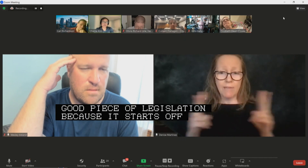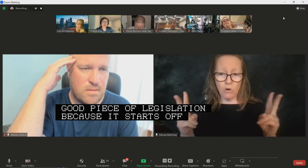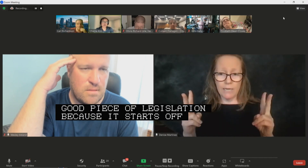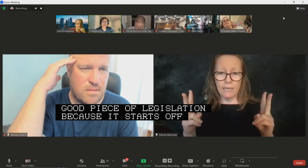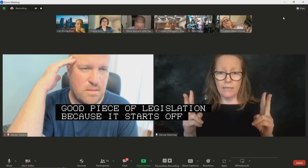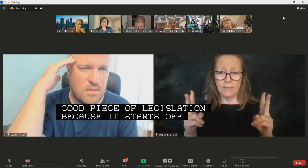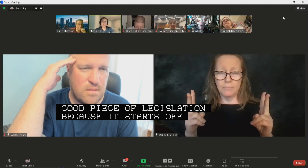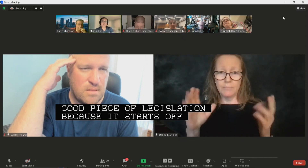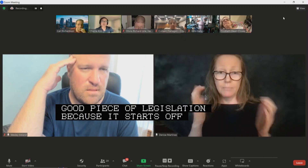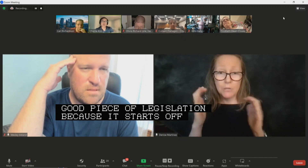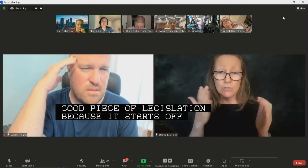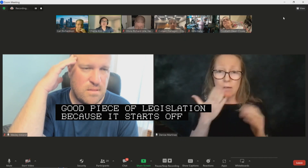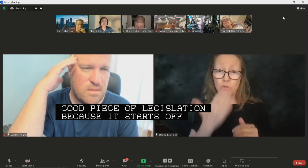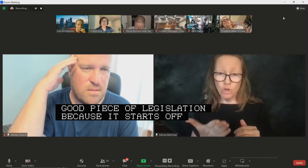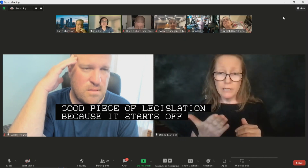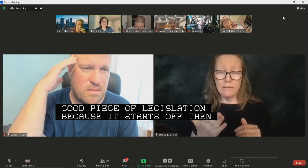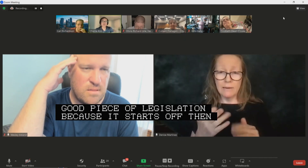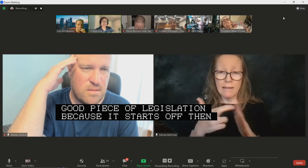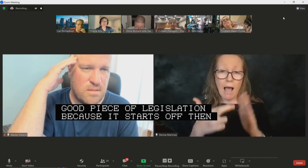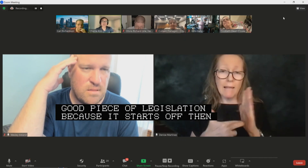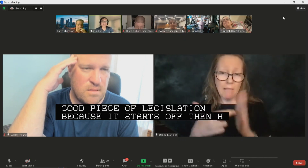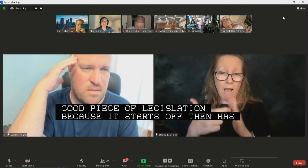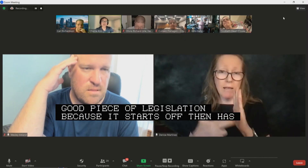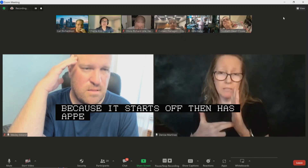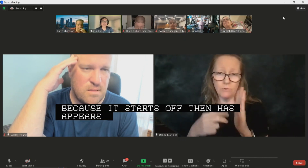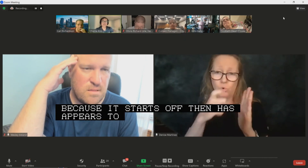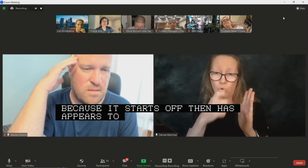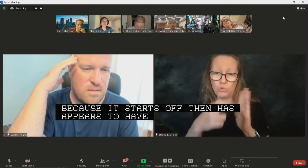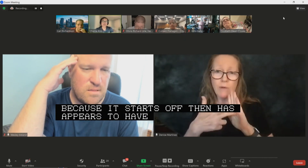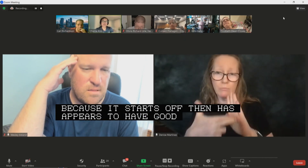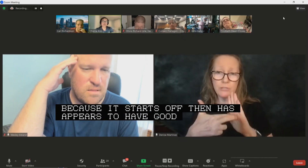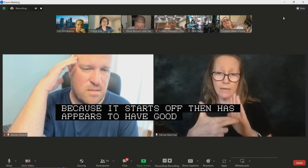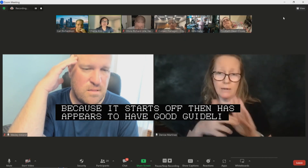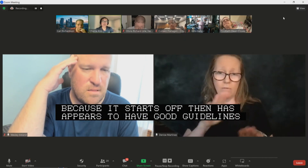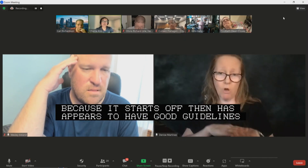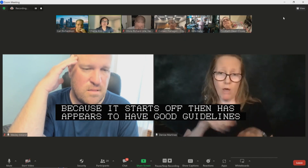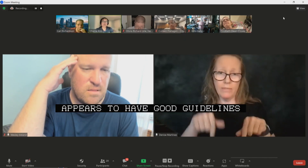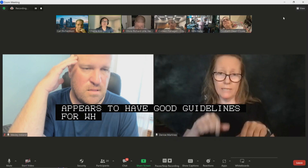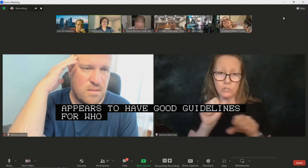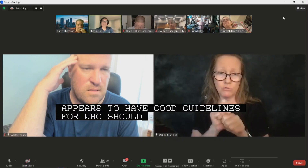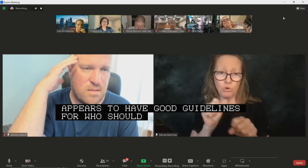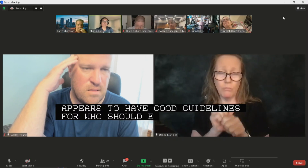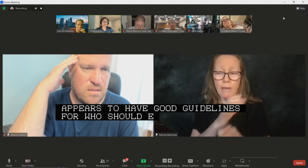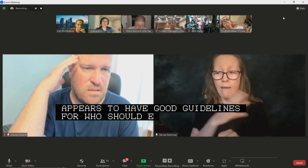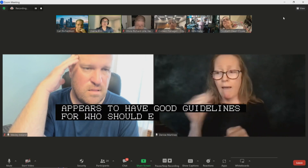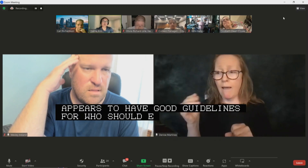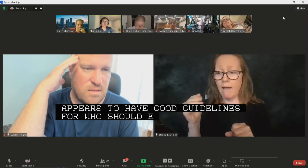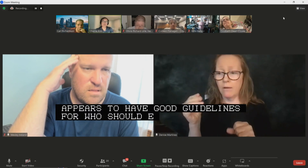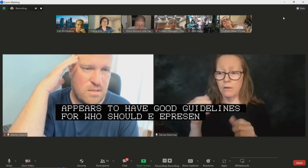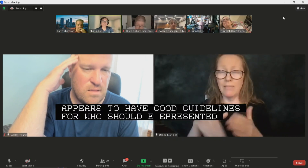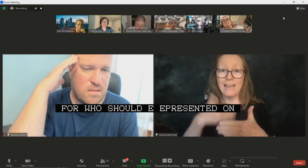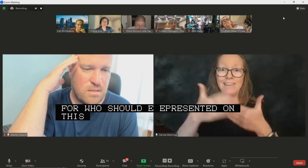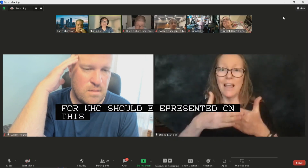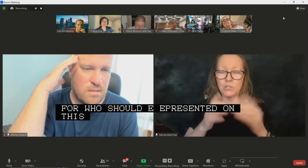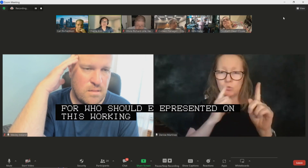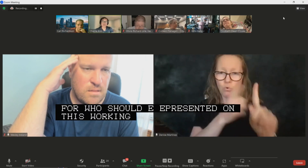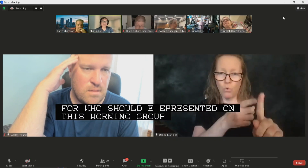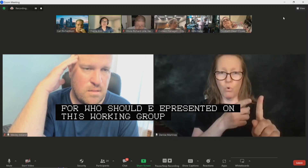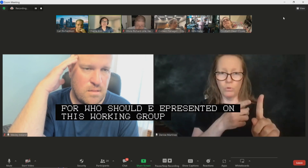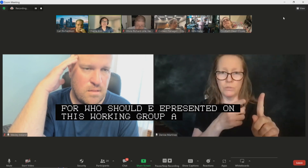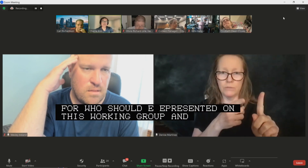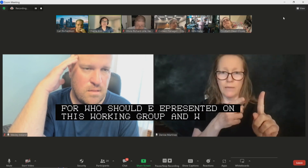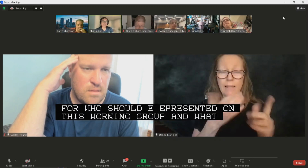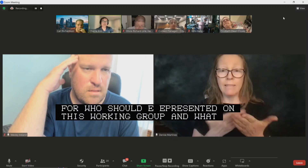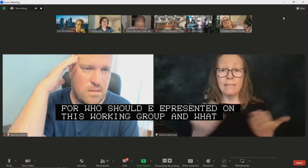appears to have good guidelines for who should be represented on this working group and what the next goals and things